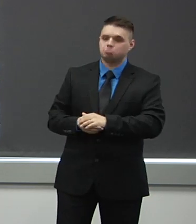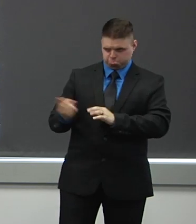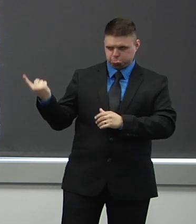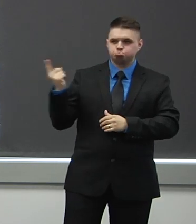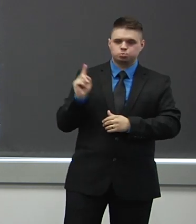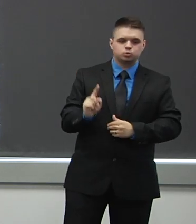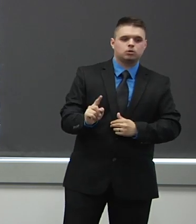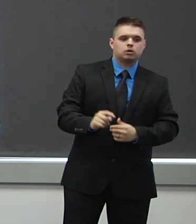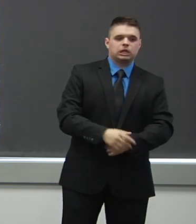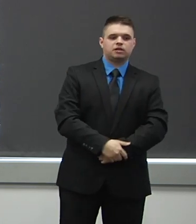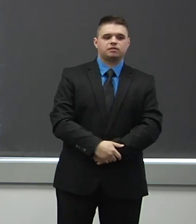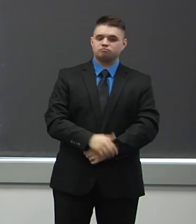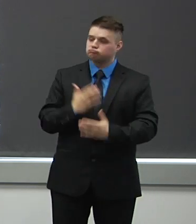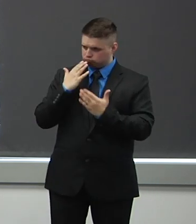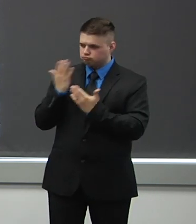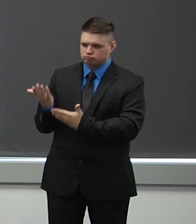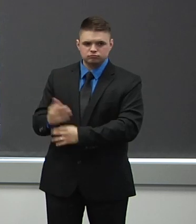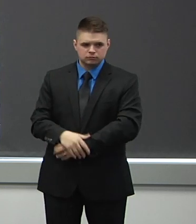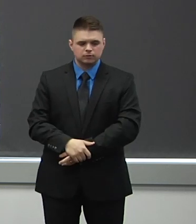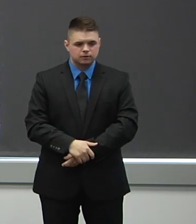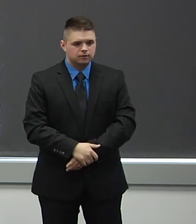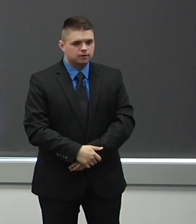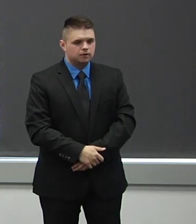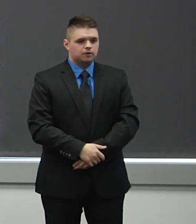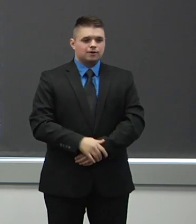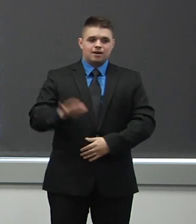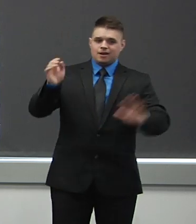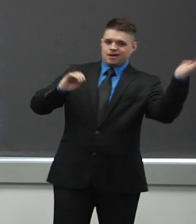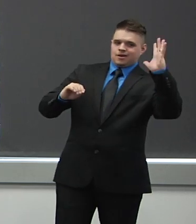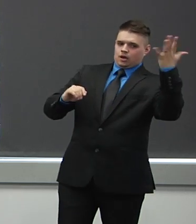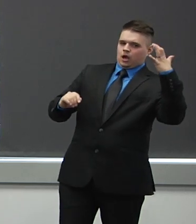Thank you. I would just I